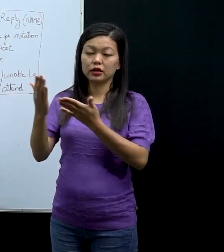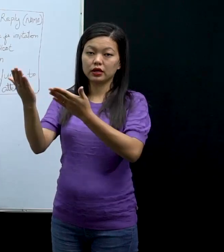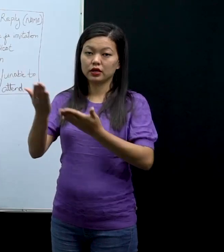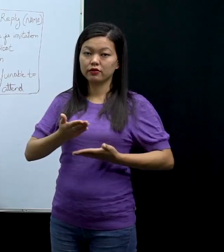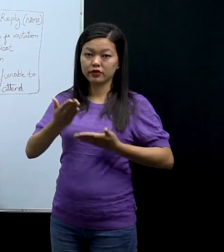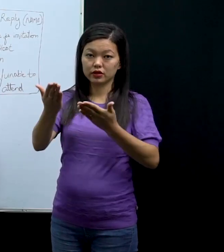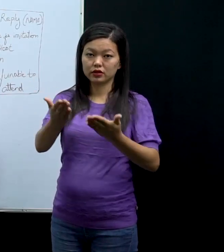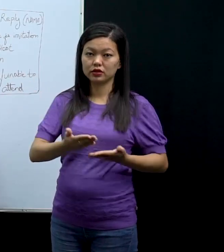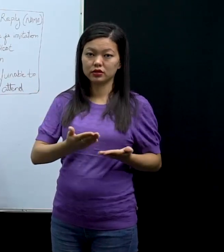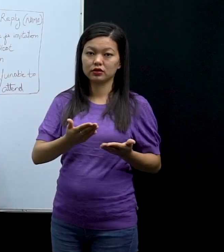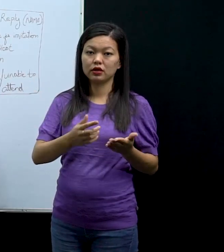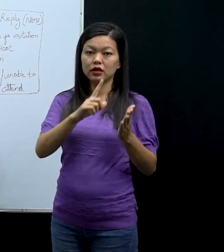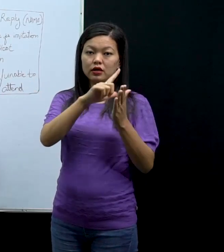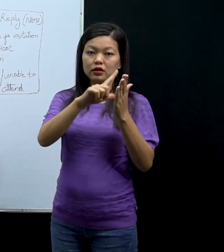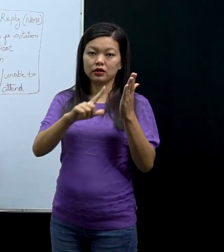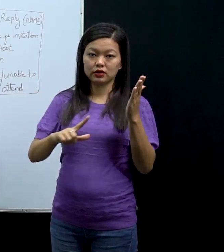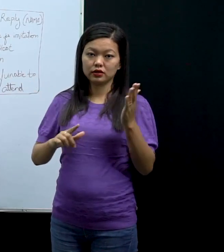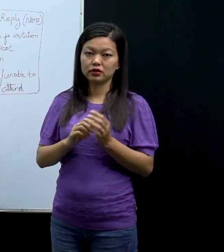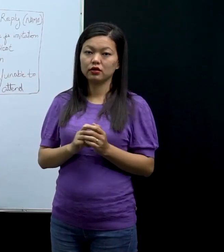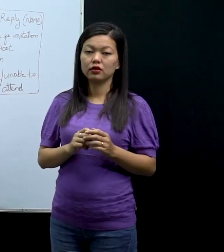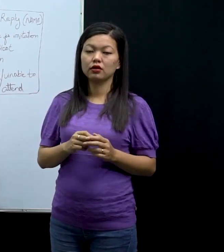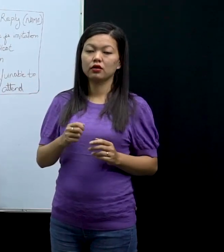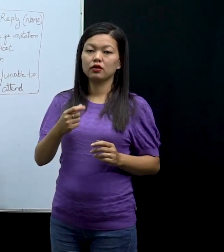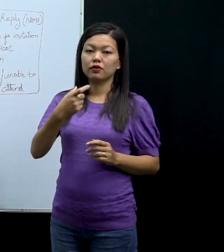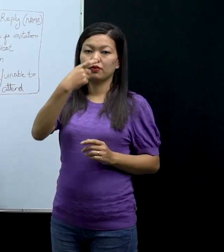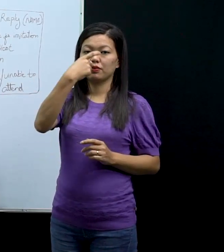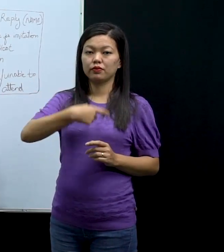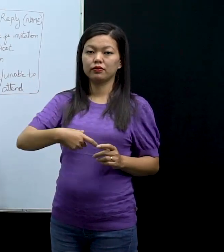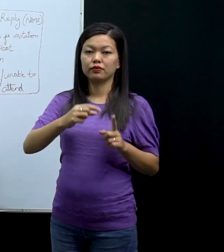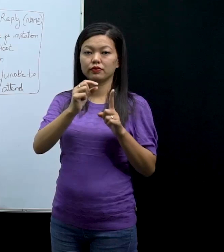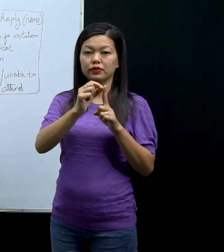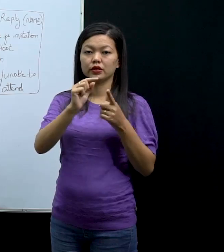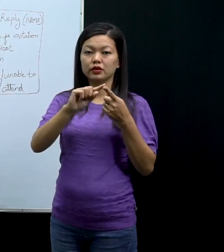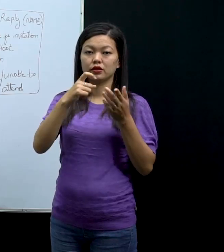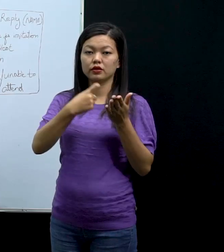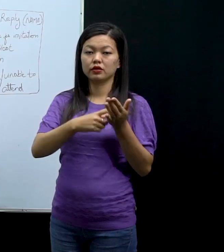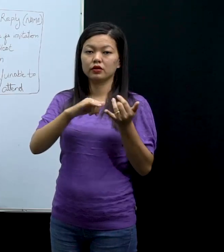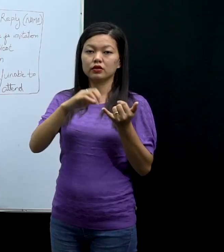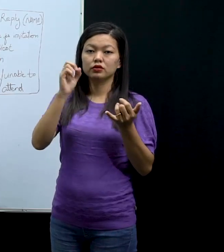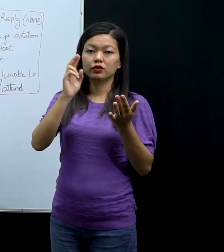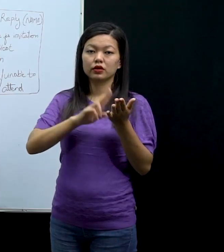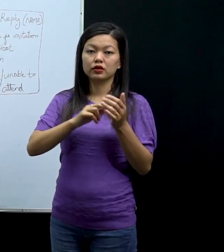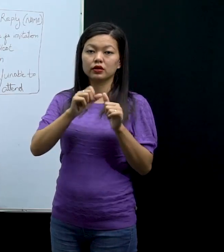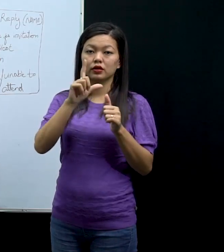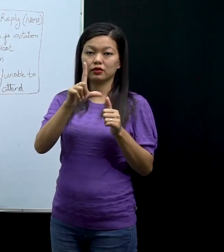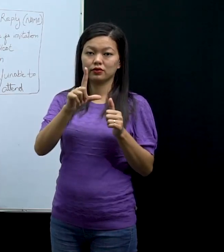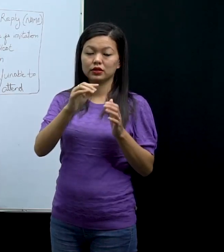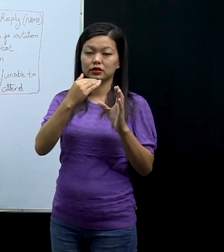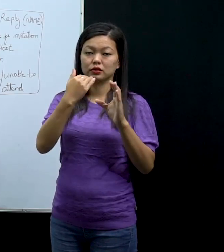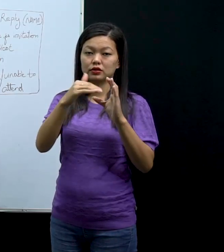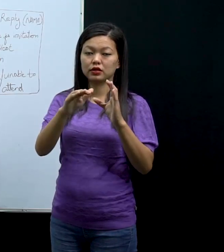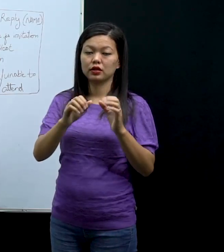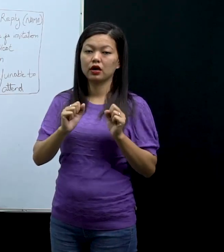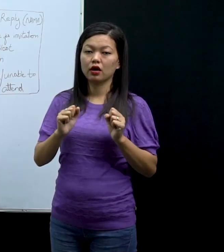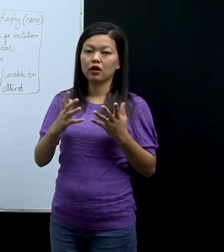personal. I want you to keep this in your mind very clear that we are doing personal formal invitation because as I